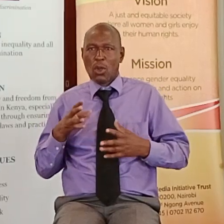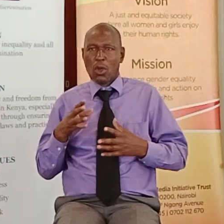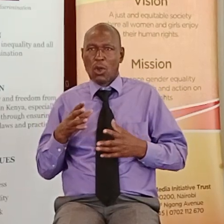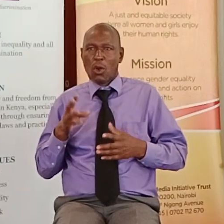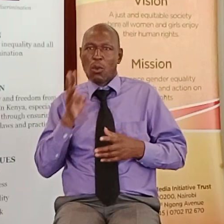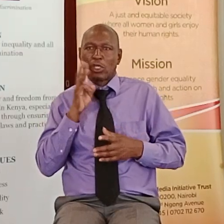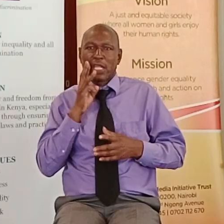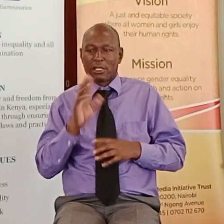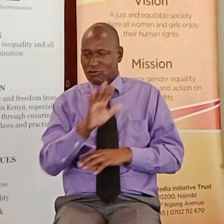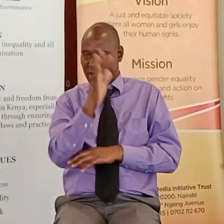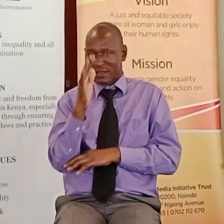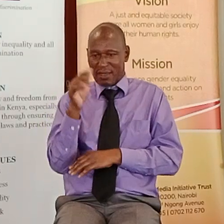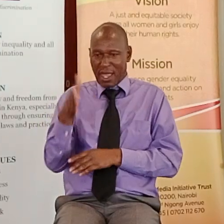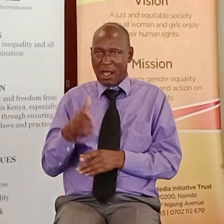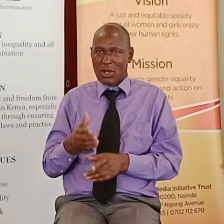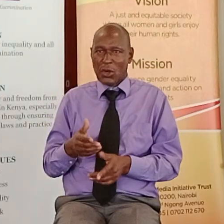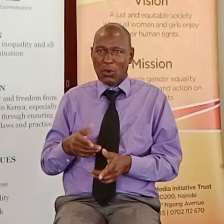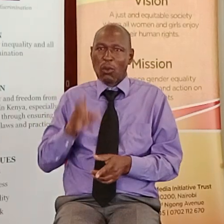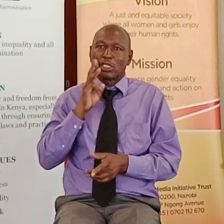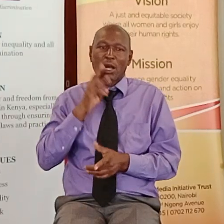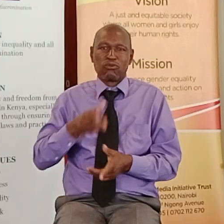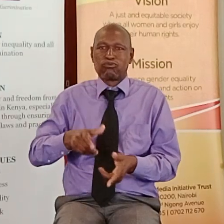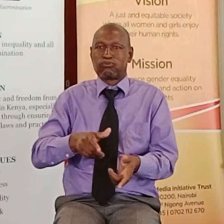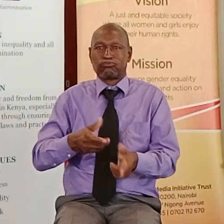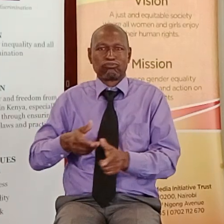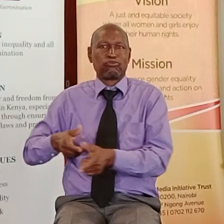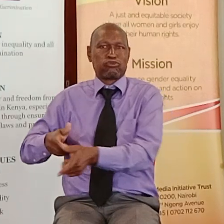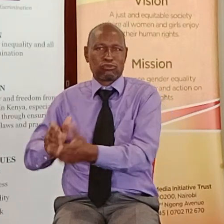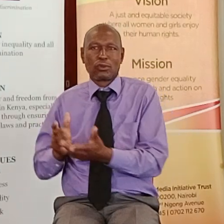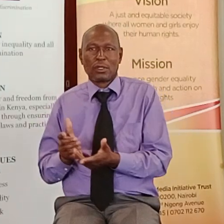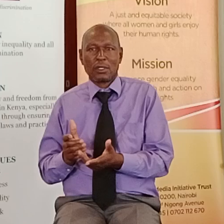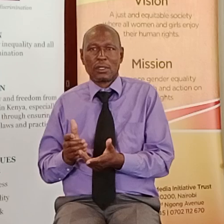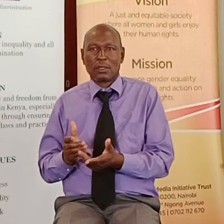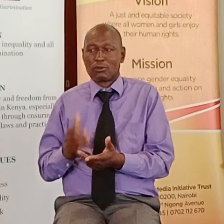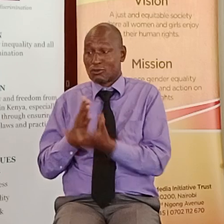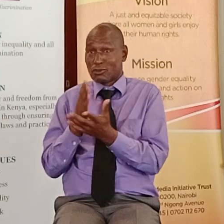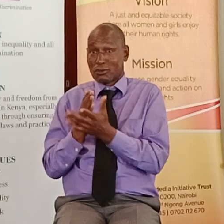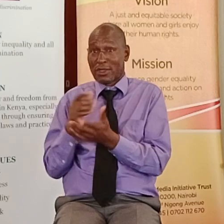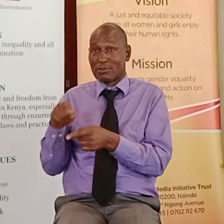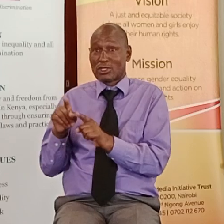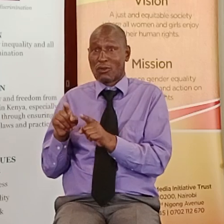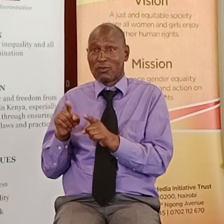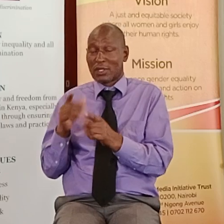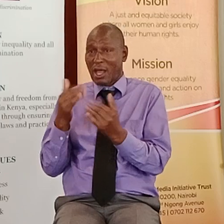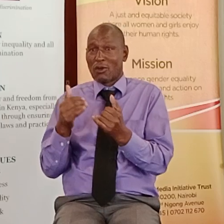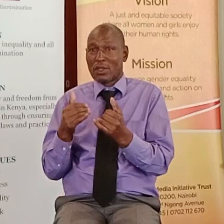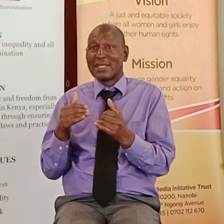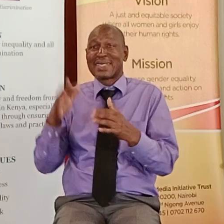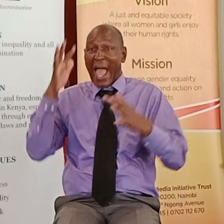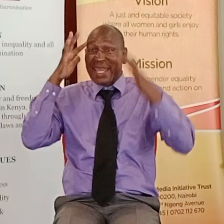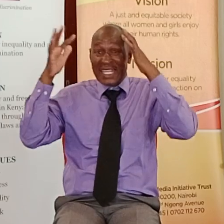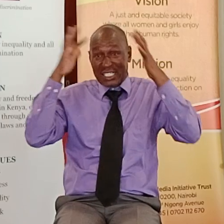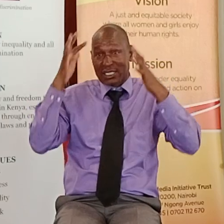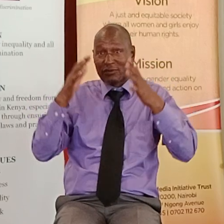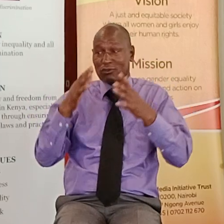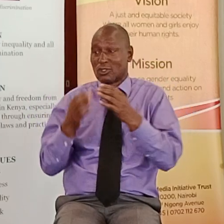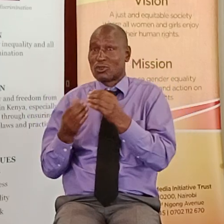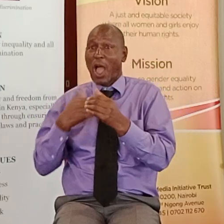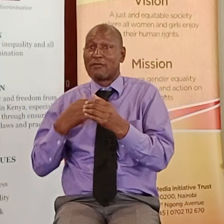trees. And this is Mandera with water scarcity, but they are watering trees. So how about us? You know, it rained, you